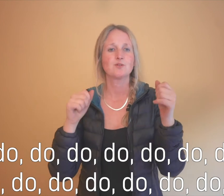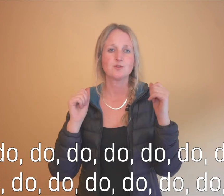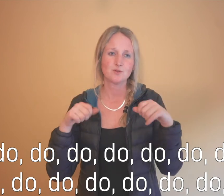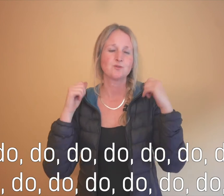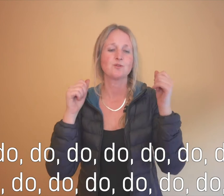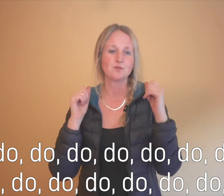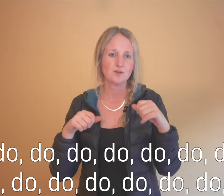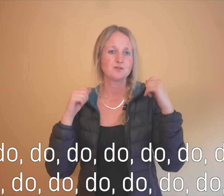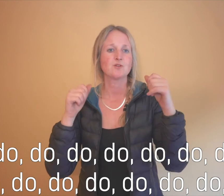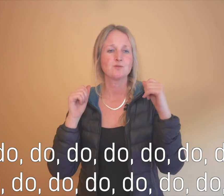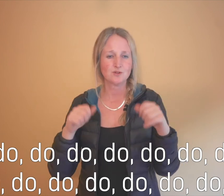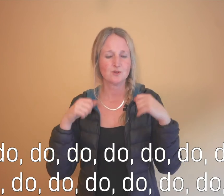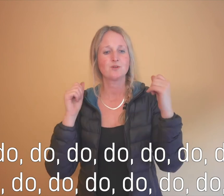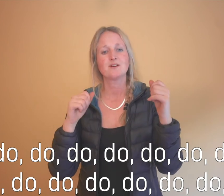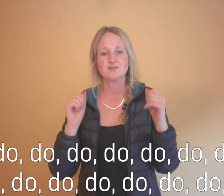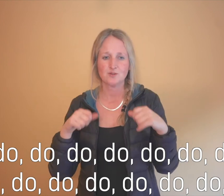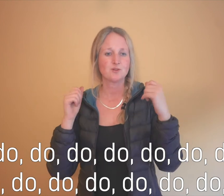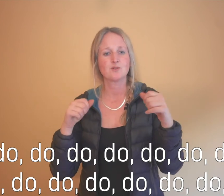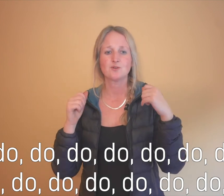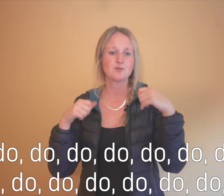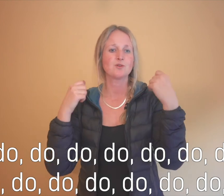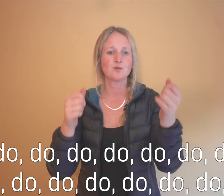do do do do do do do do do.